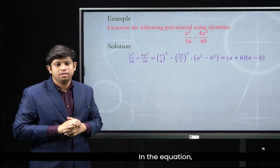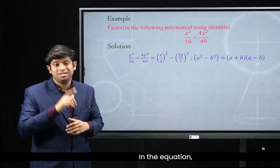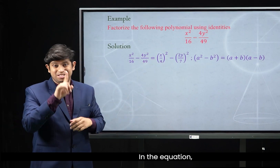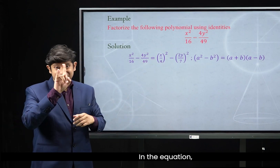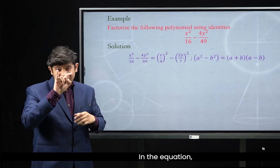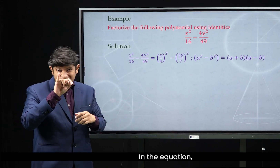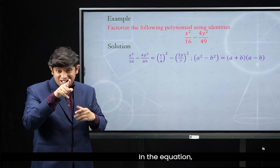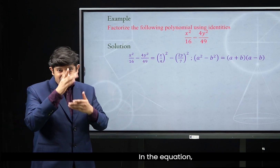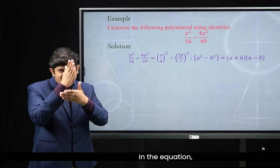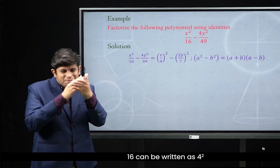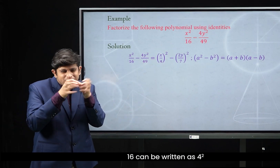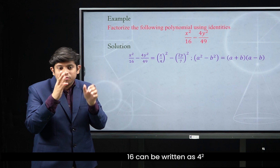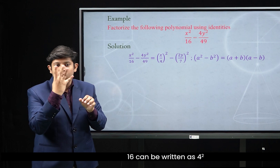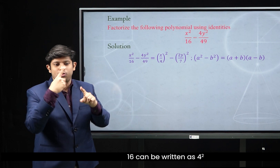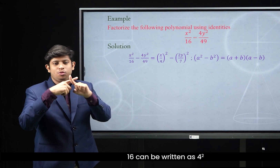the equation, 16 can be written as